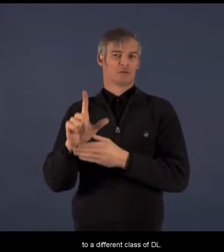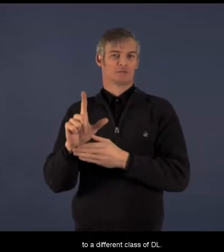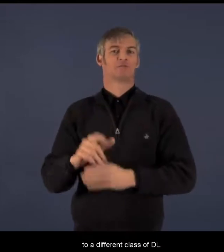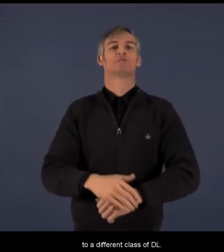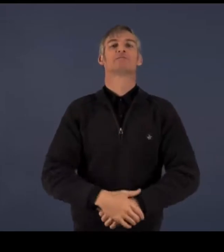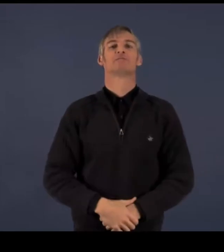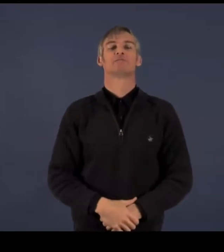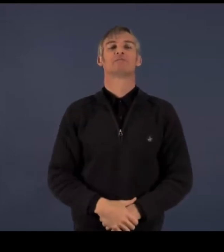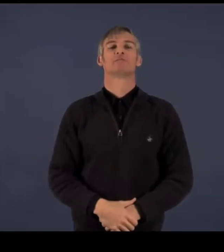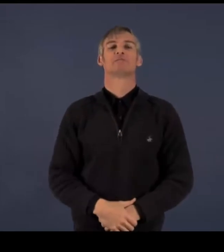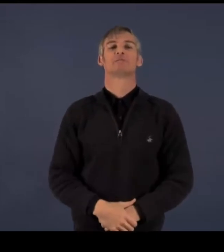driver's license.